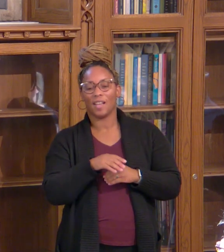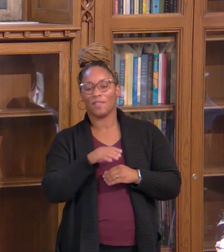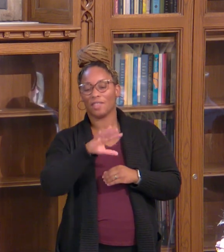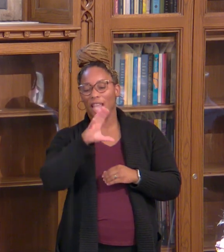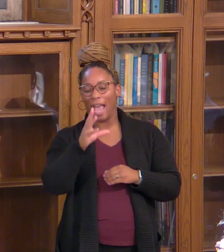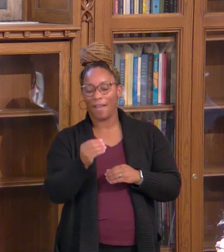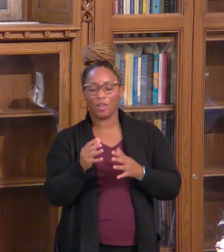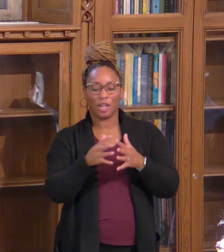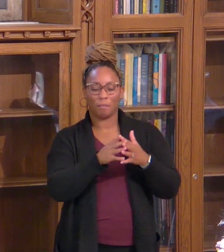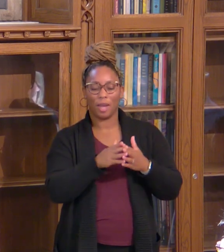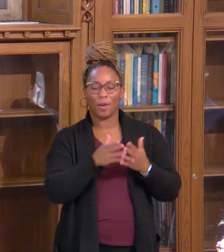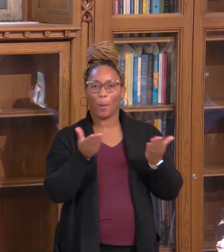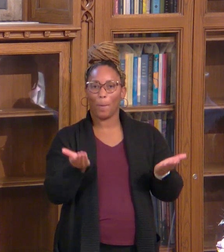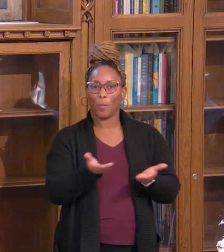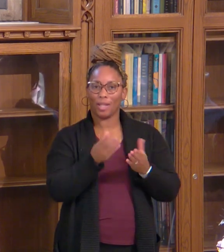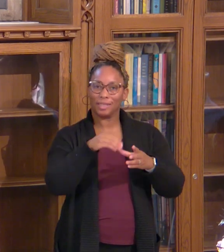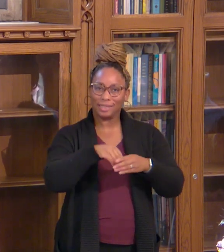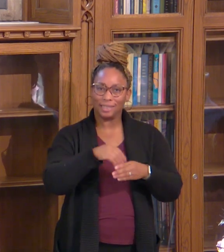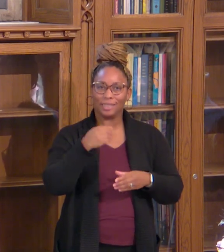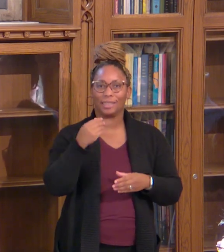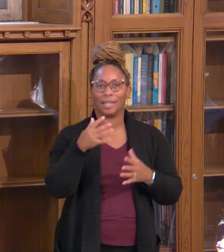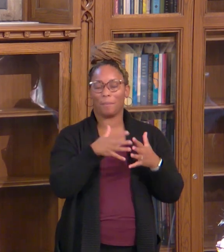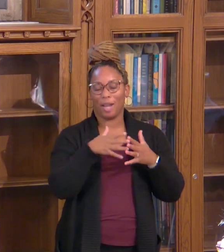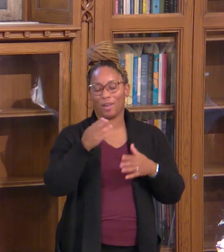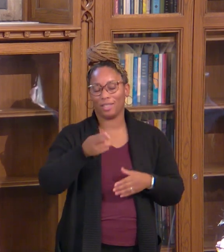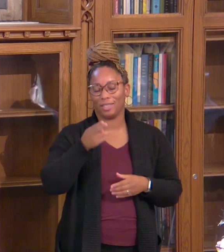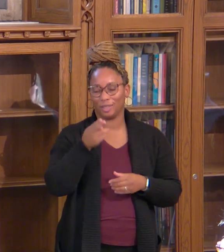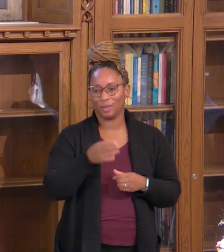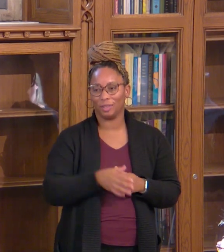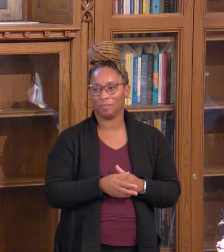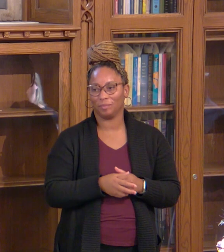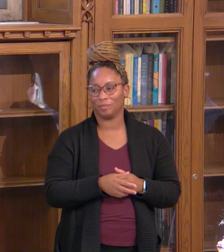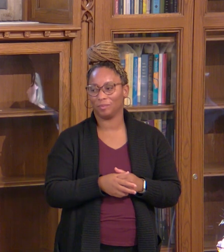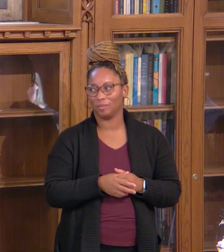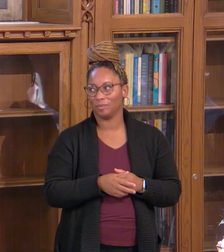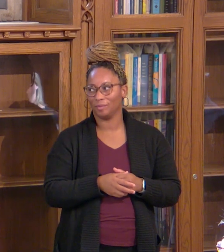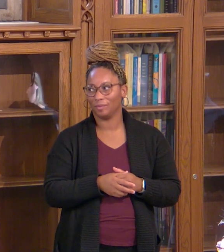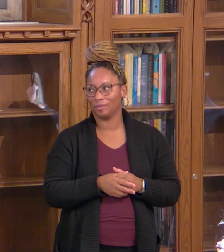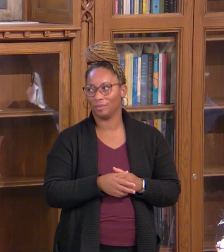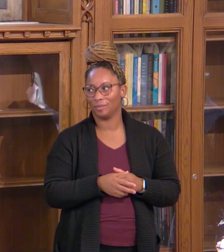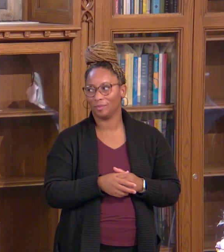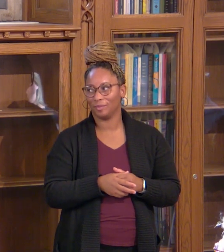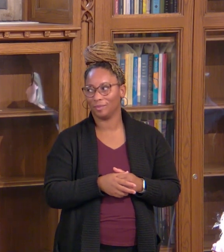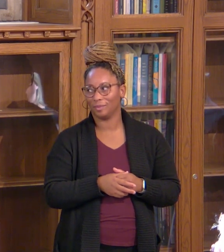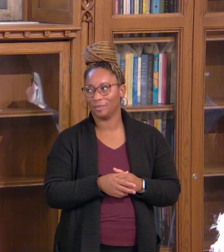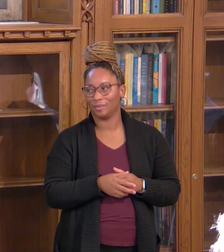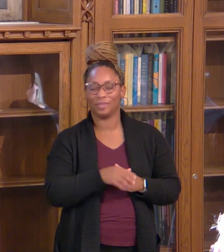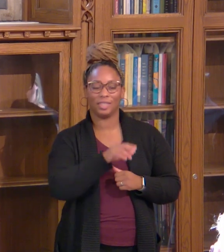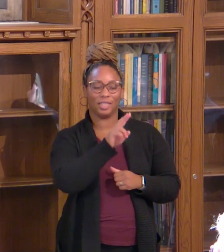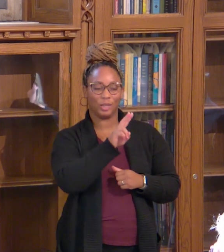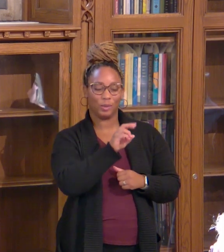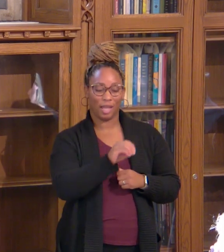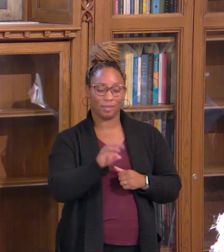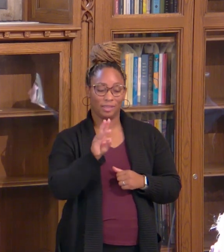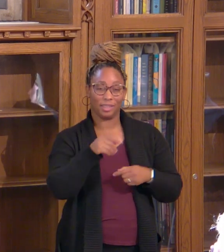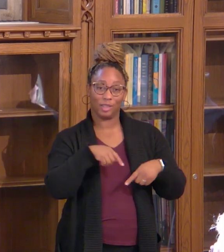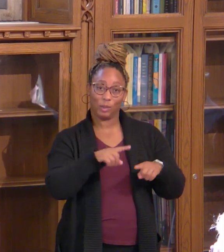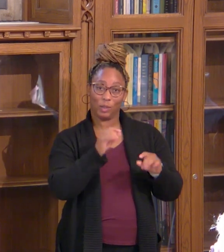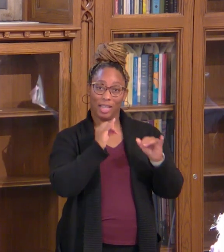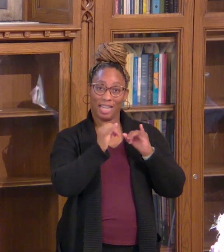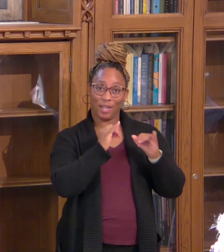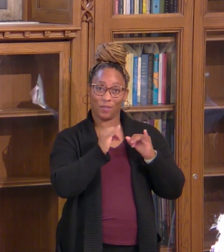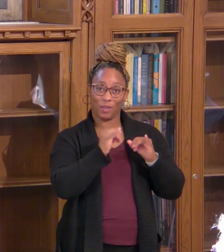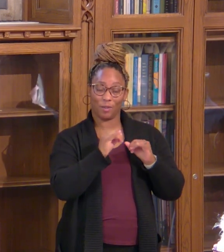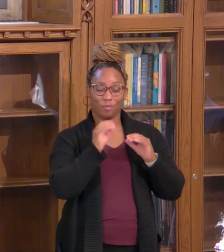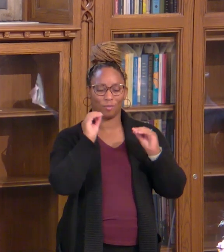presence in American history in 2006 in interview